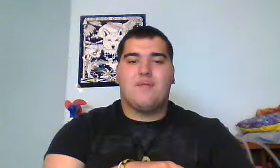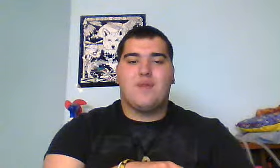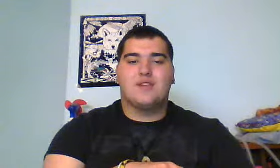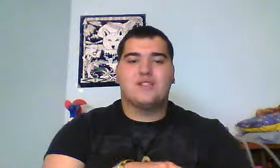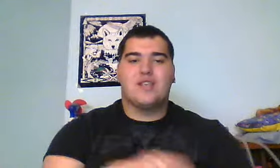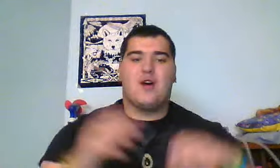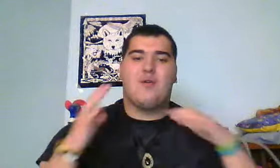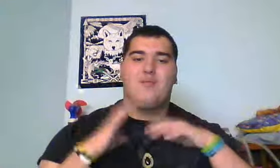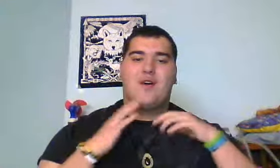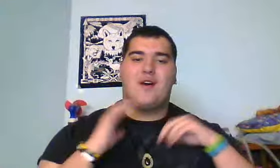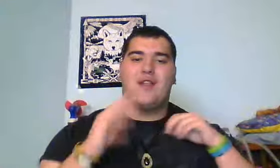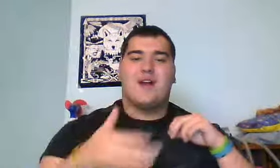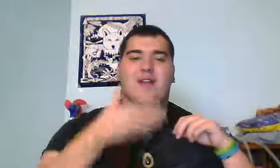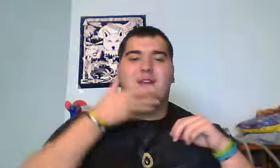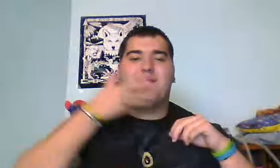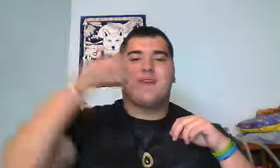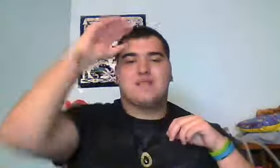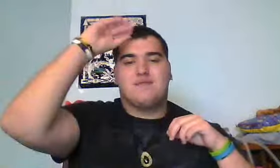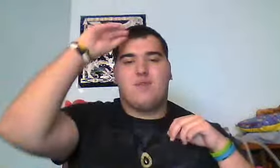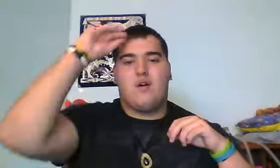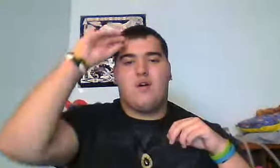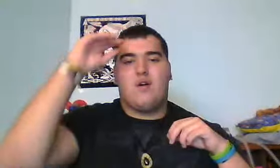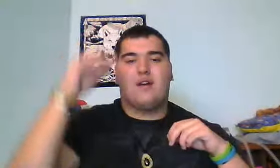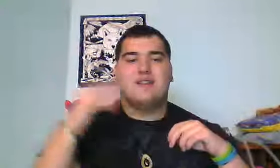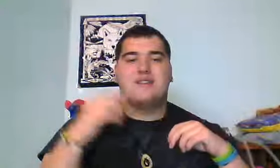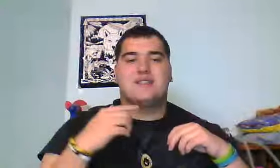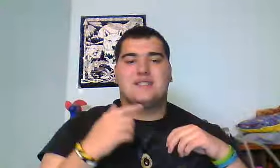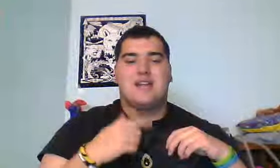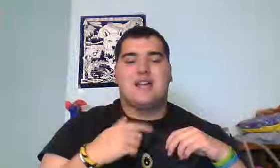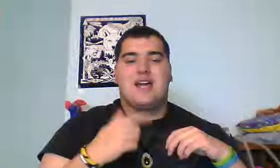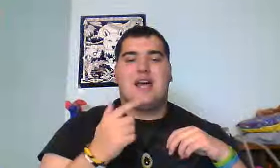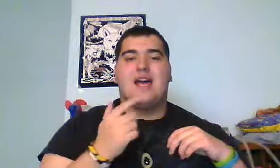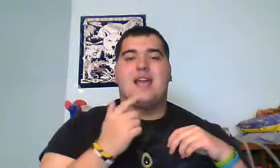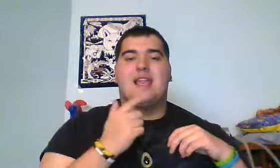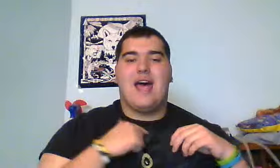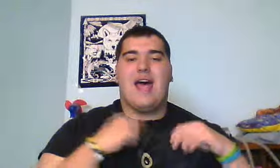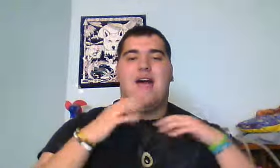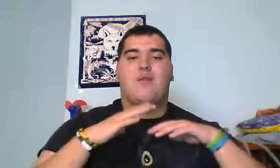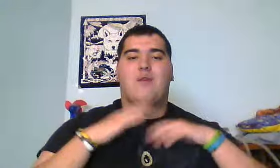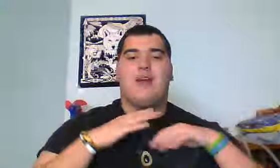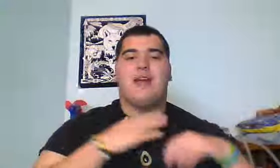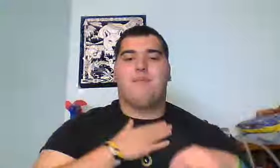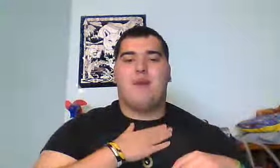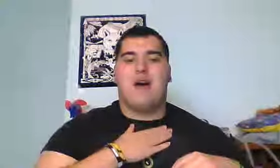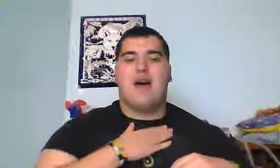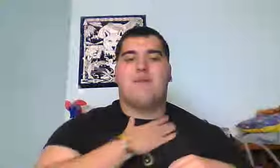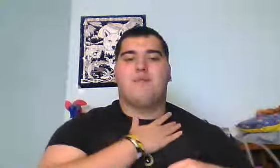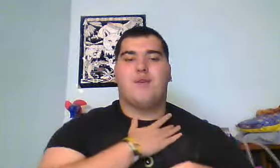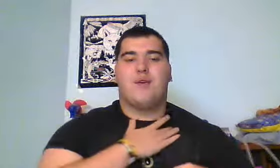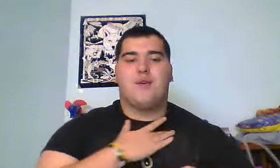So put on your vest, boys And I'll wear my perm